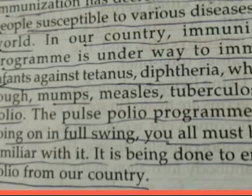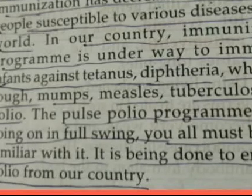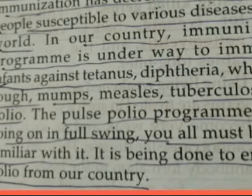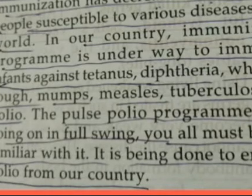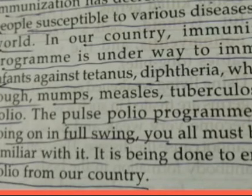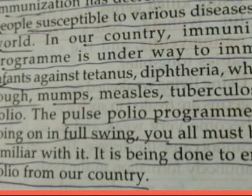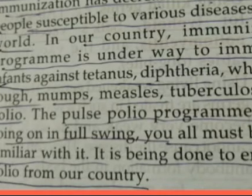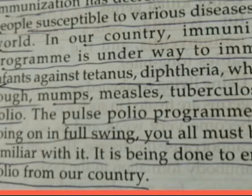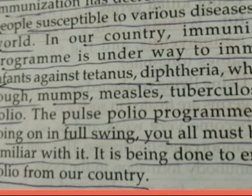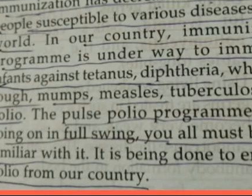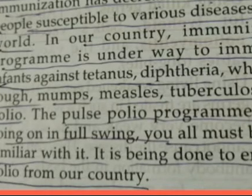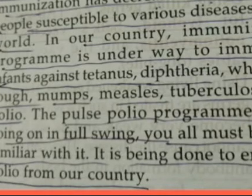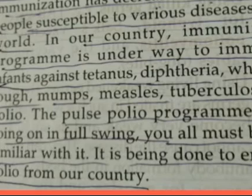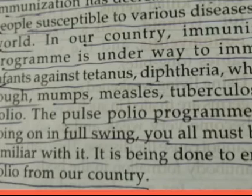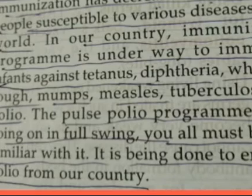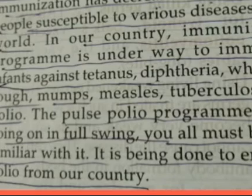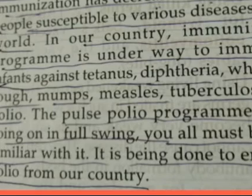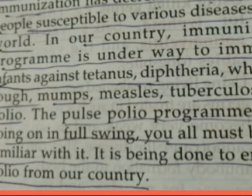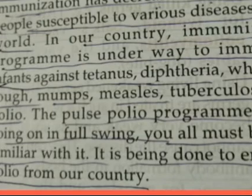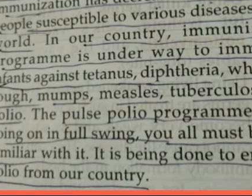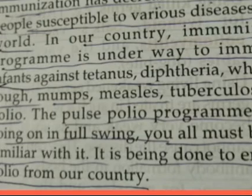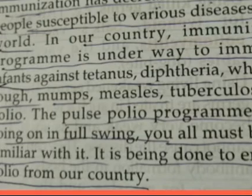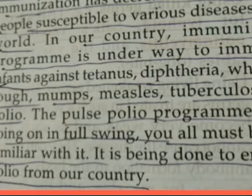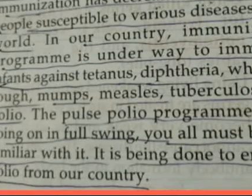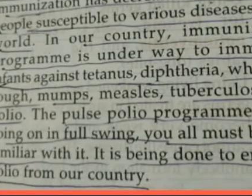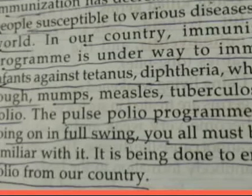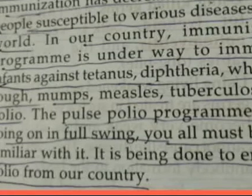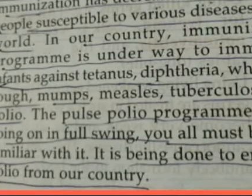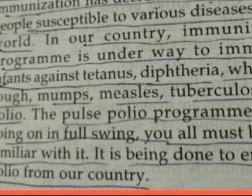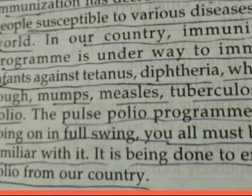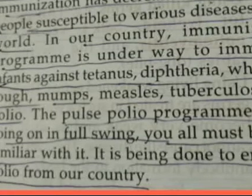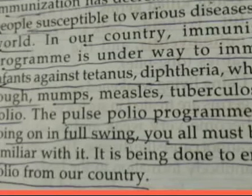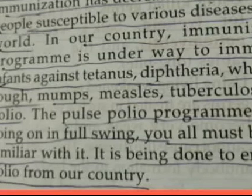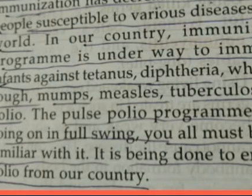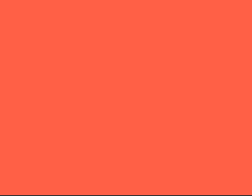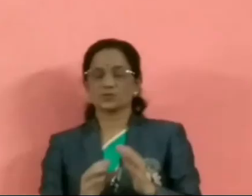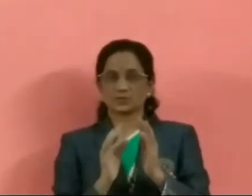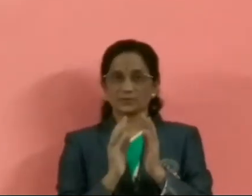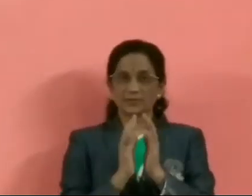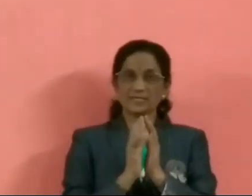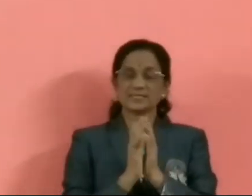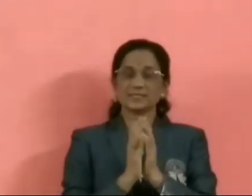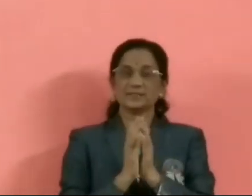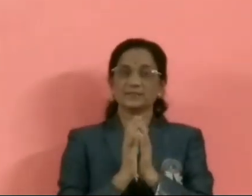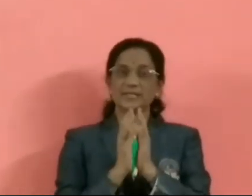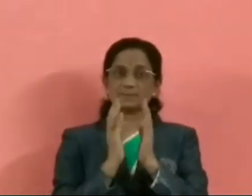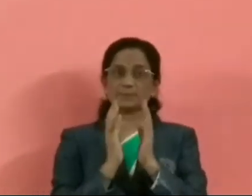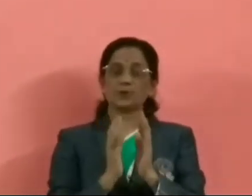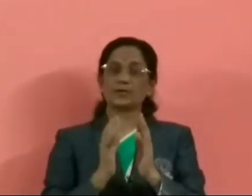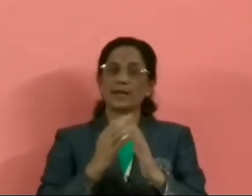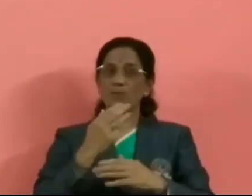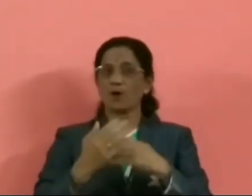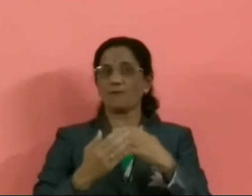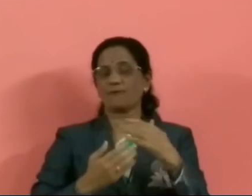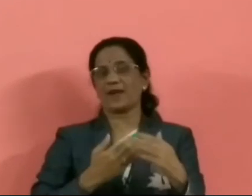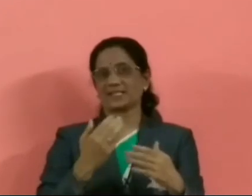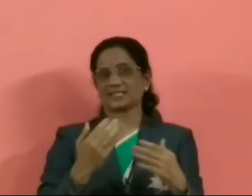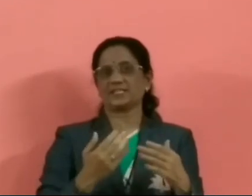It is being done to eradicate polio from our country. So students, this program of